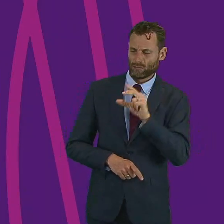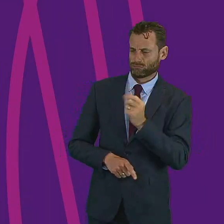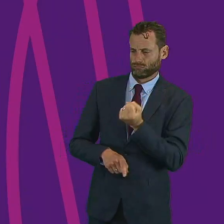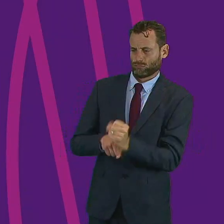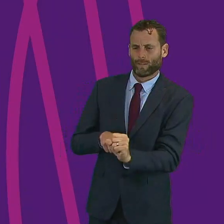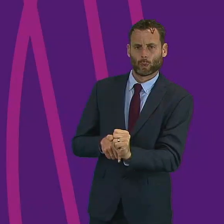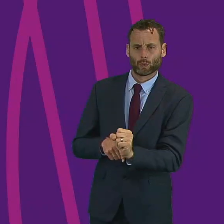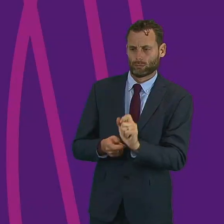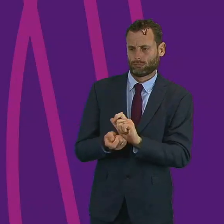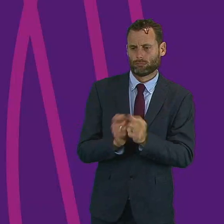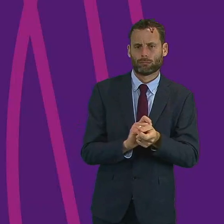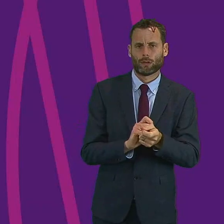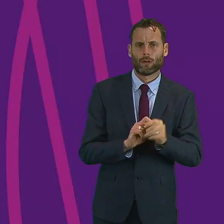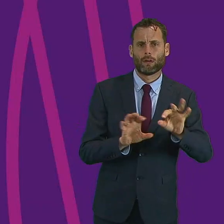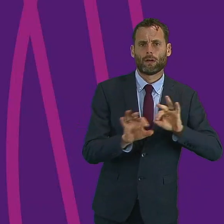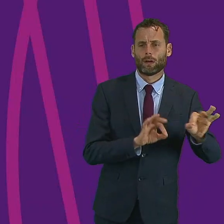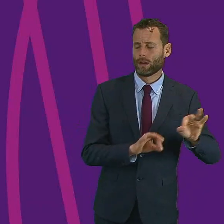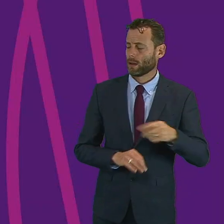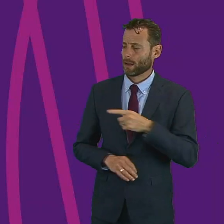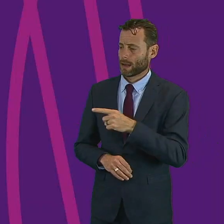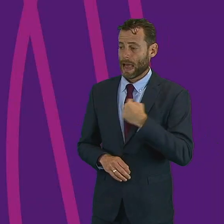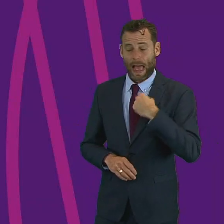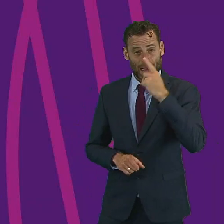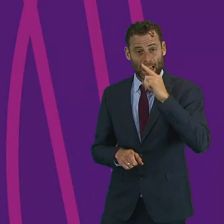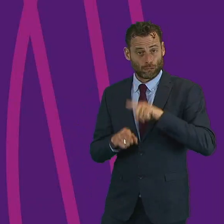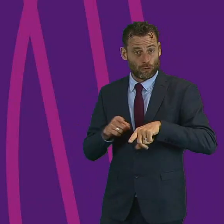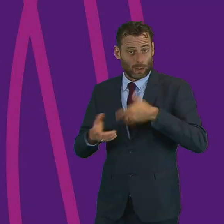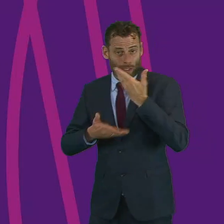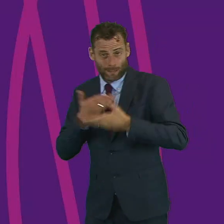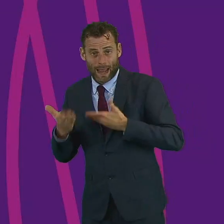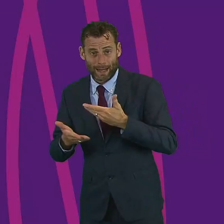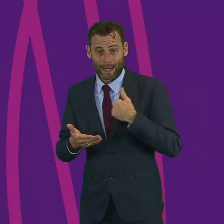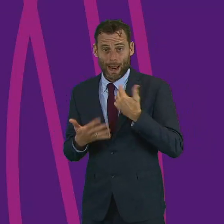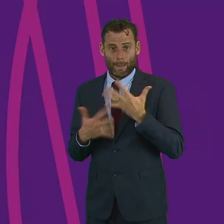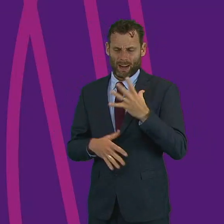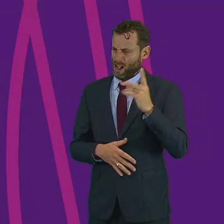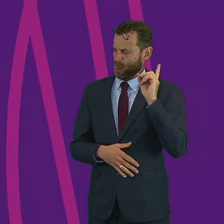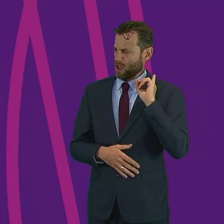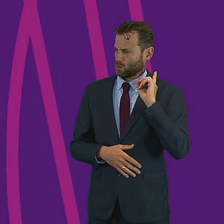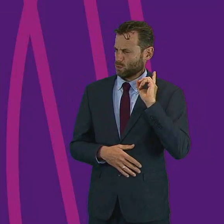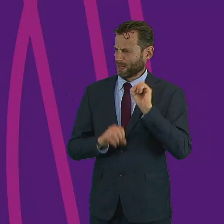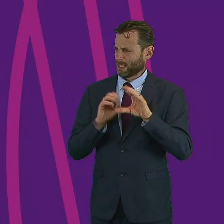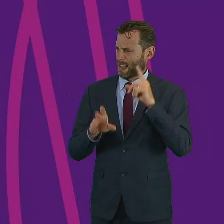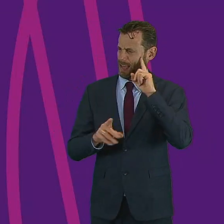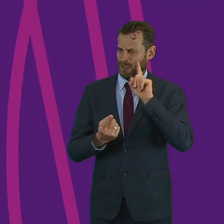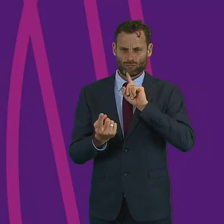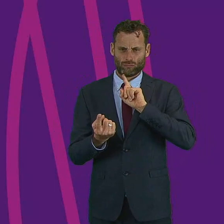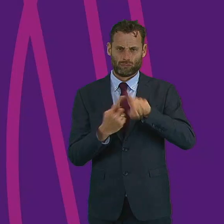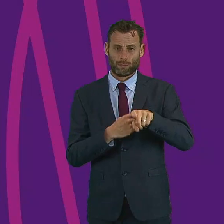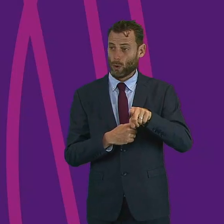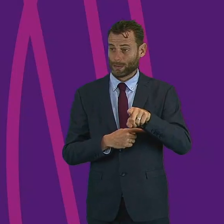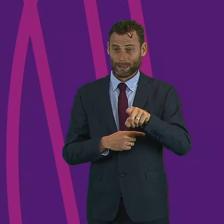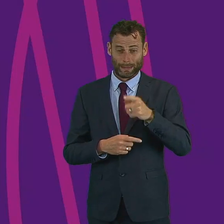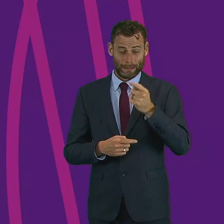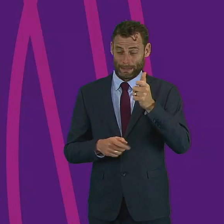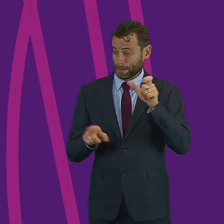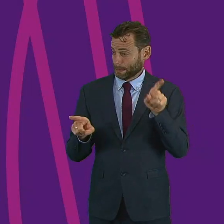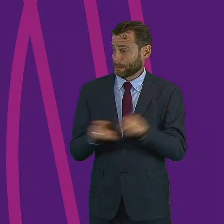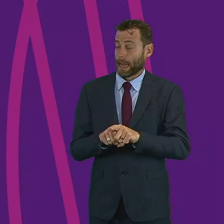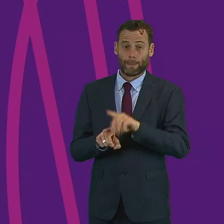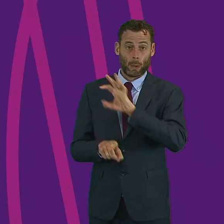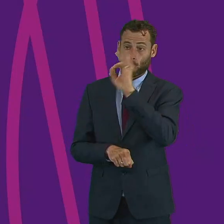what they can expect if they get a call from Test and Protect, and if you think that somebody is trying to scam you, to hang up the phone, but be confident in Test